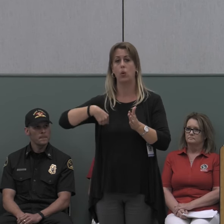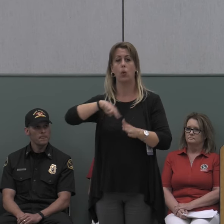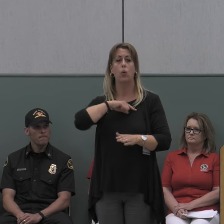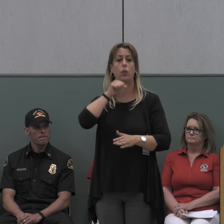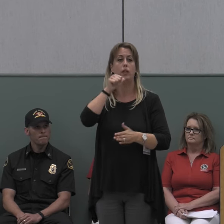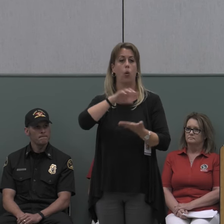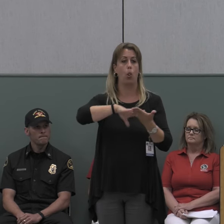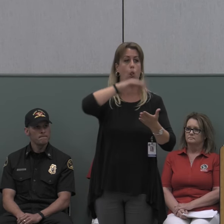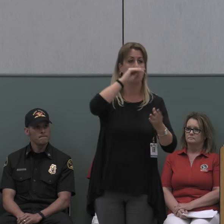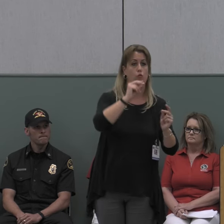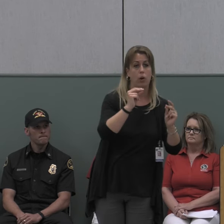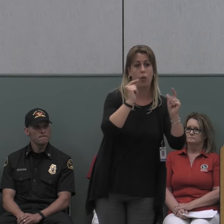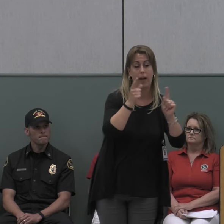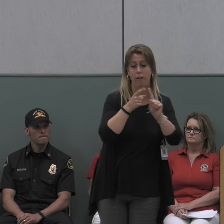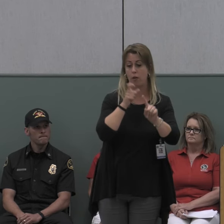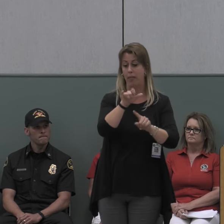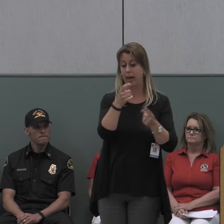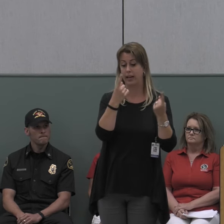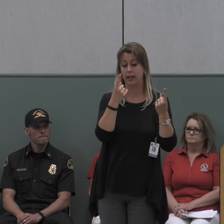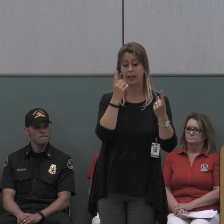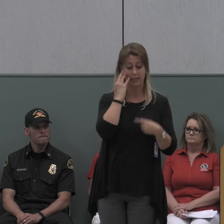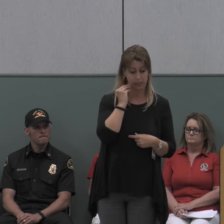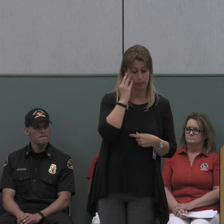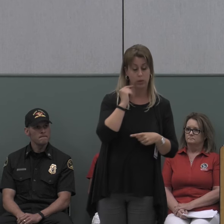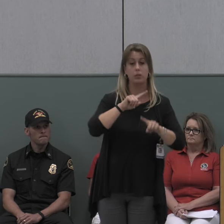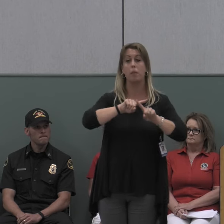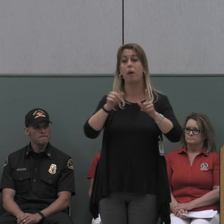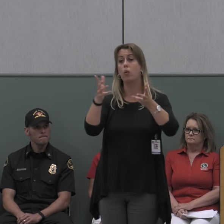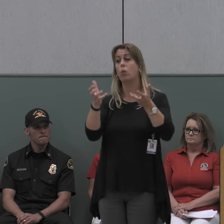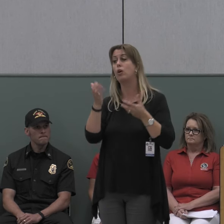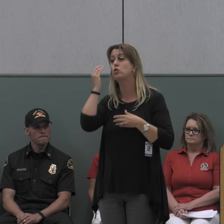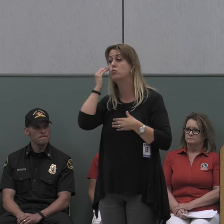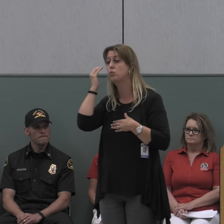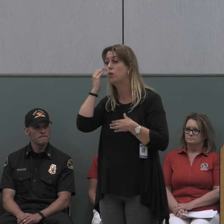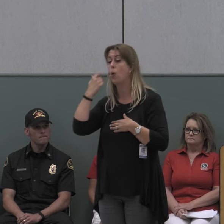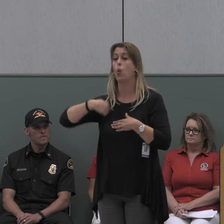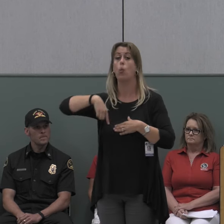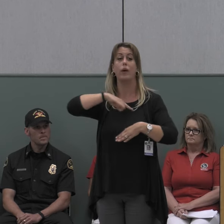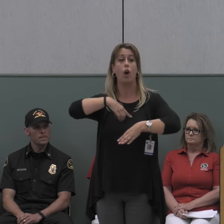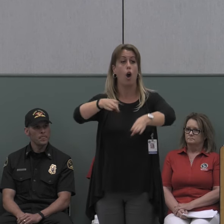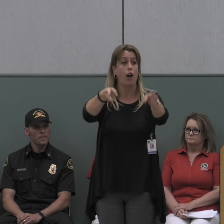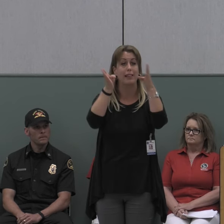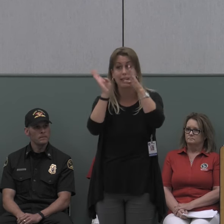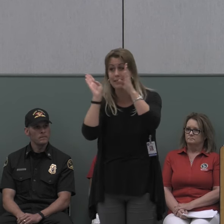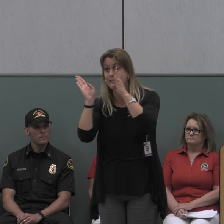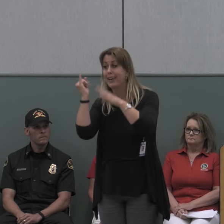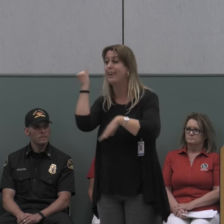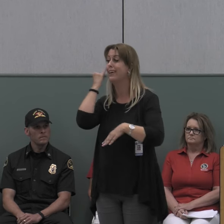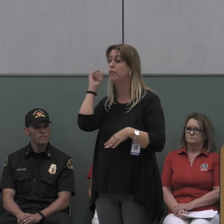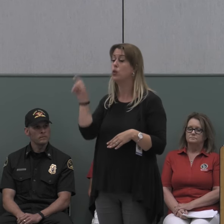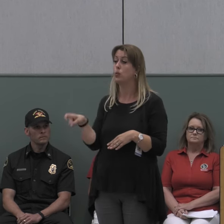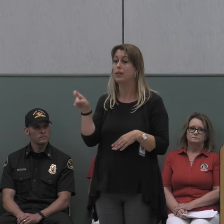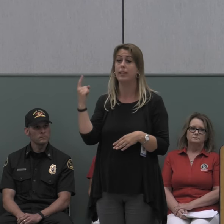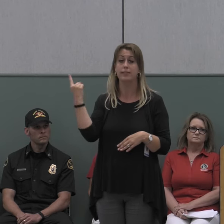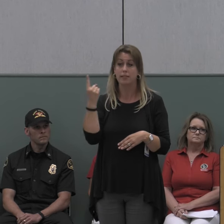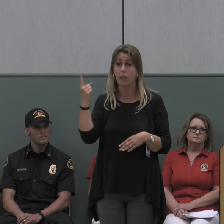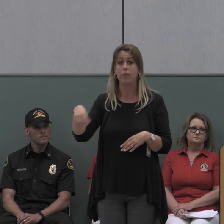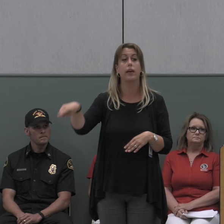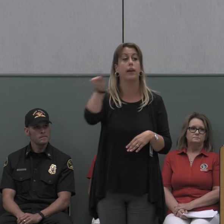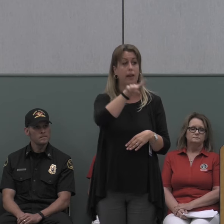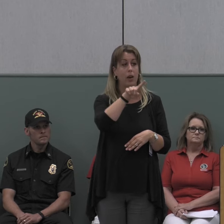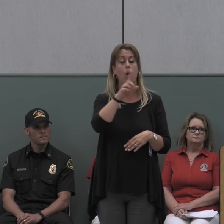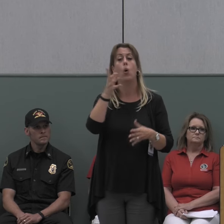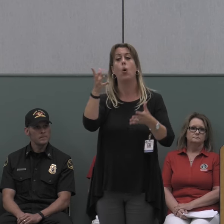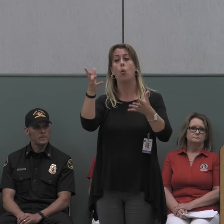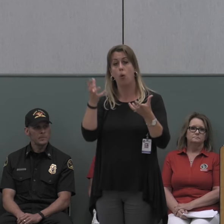But we want you to know that we are listening. If there are needs, we need to hear about them. We need to hear from you. It has